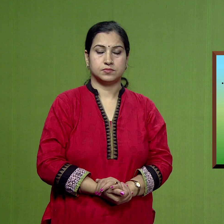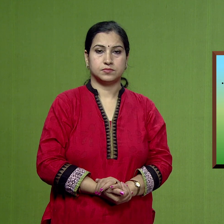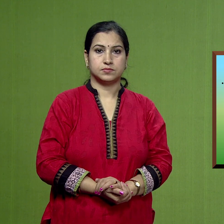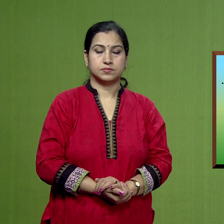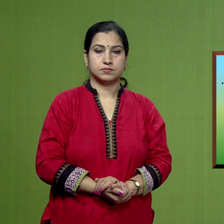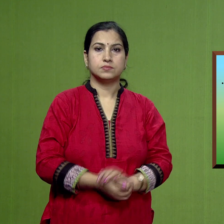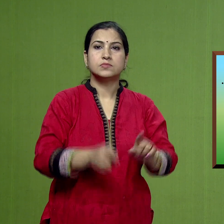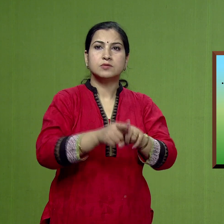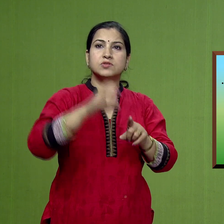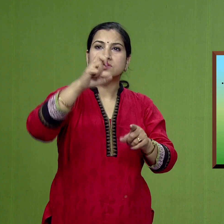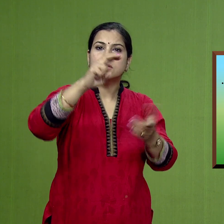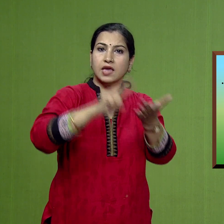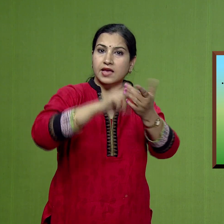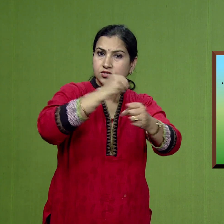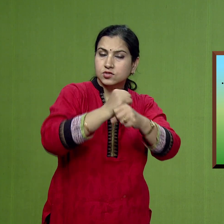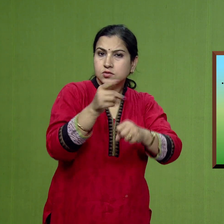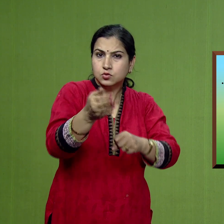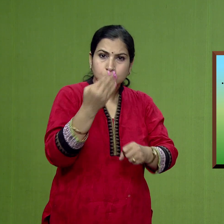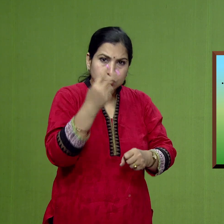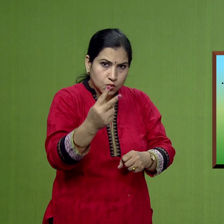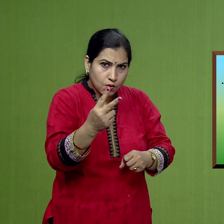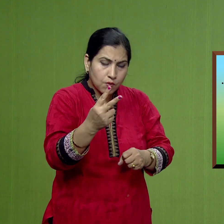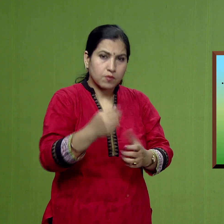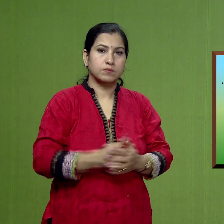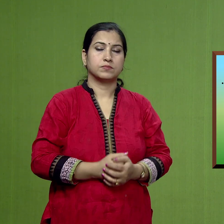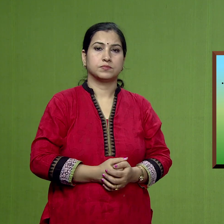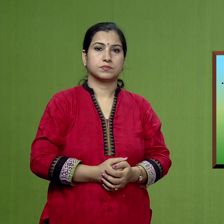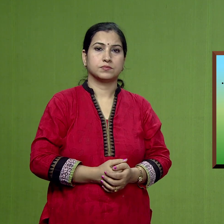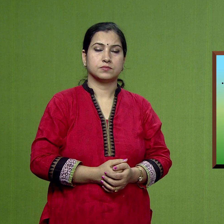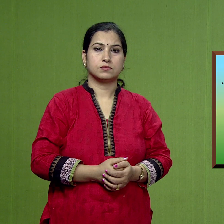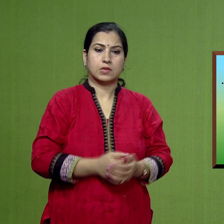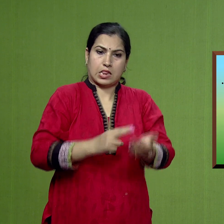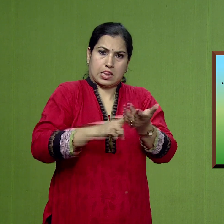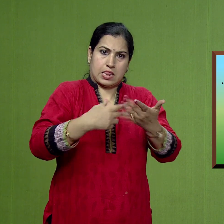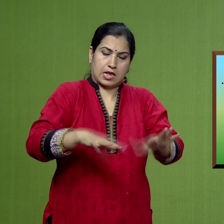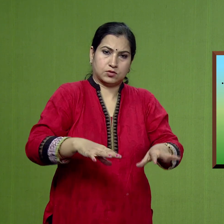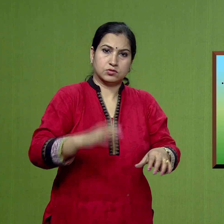CNG, as you must be aware, is compact natural gas.